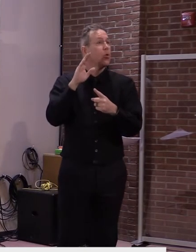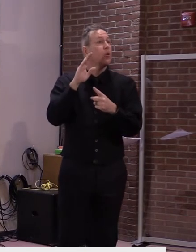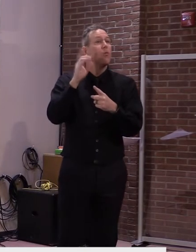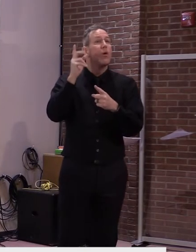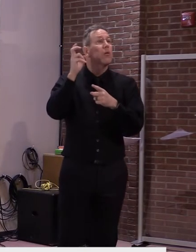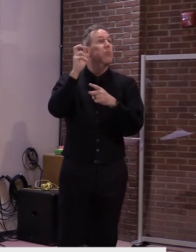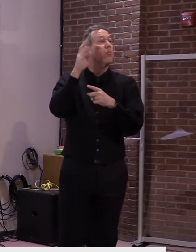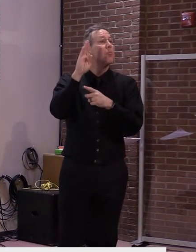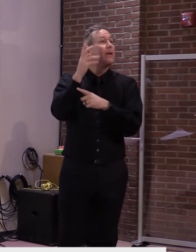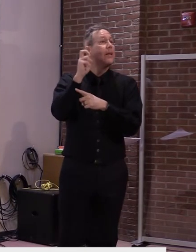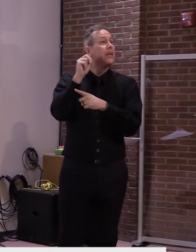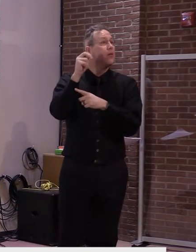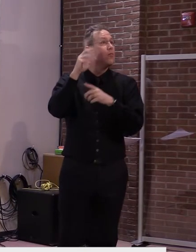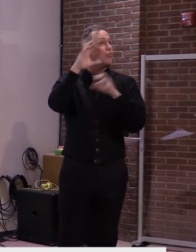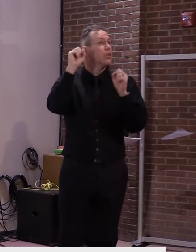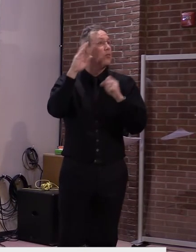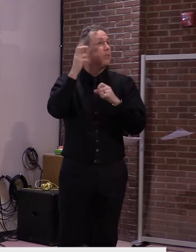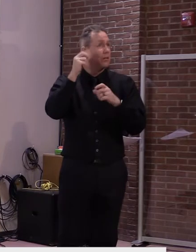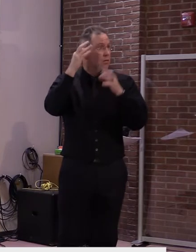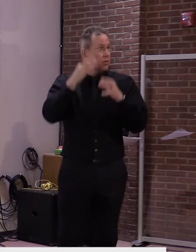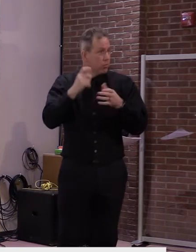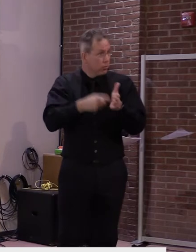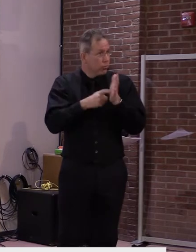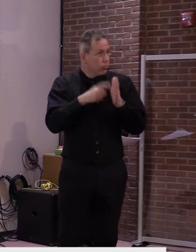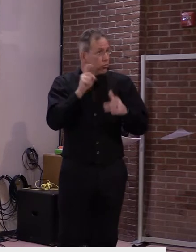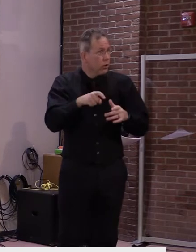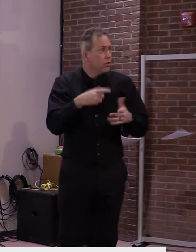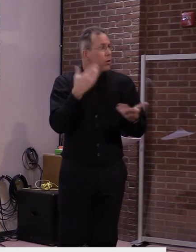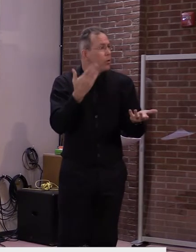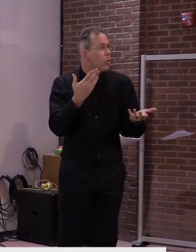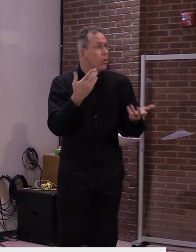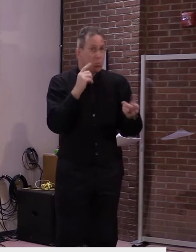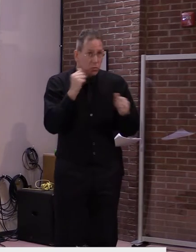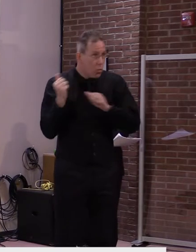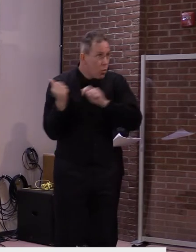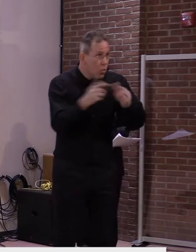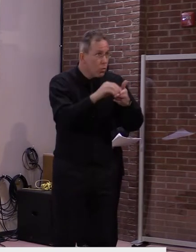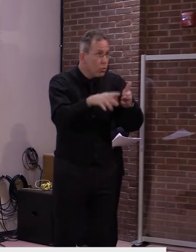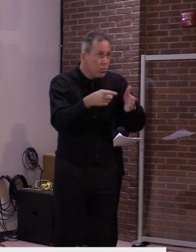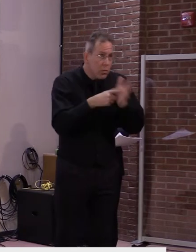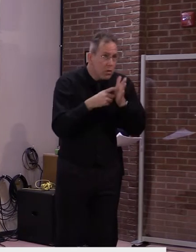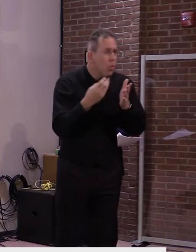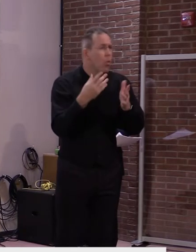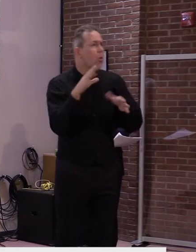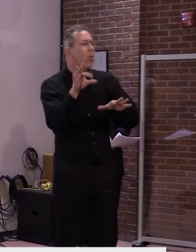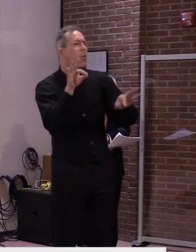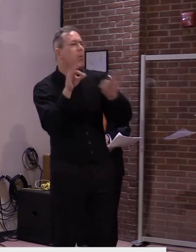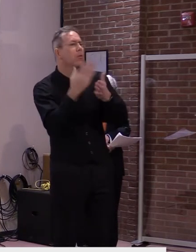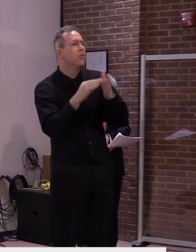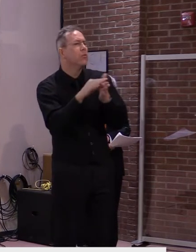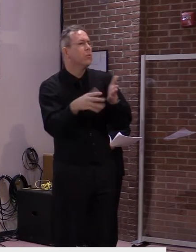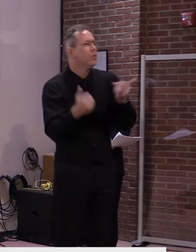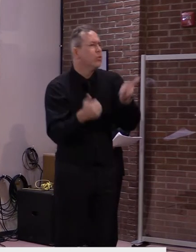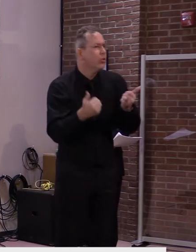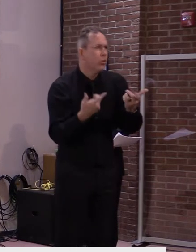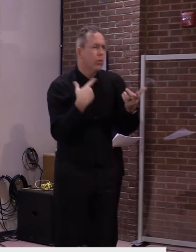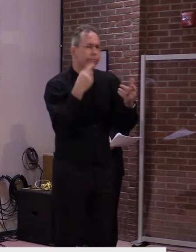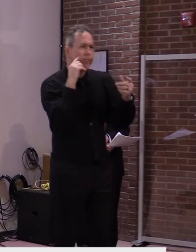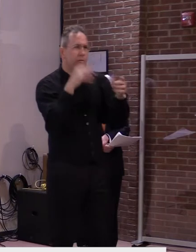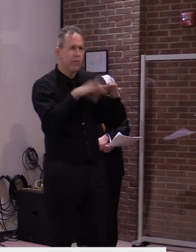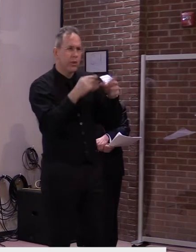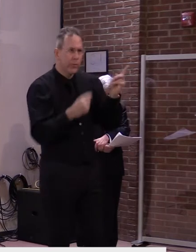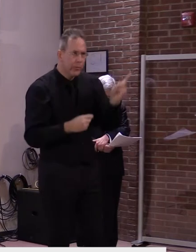been evaluating our options. Because there are a lot of logistics behind this decision, we'll be providing an update on our approach later in